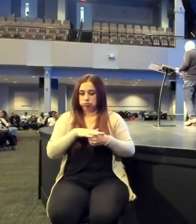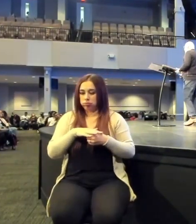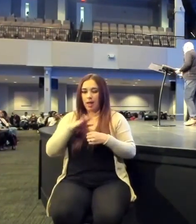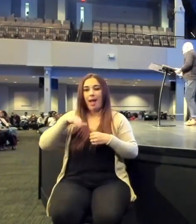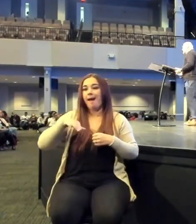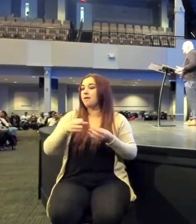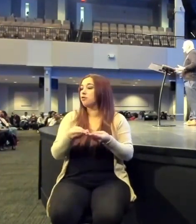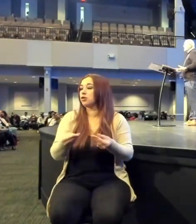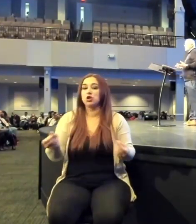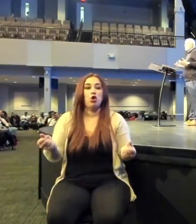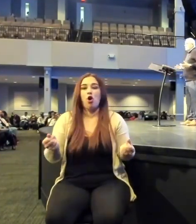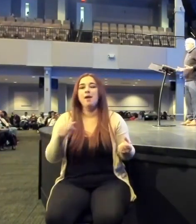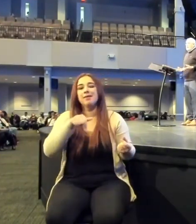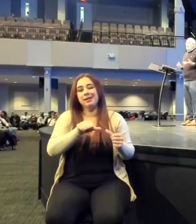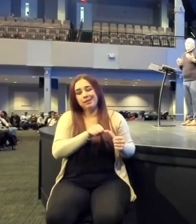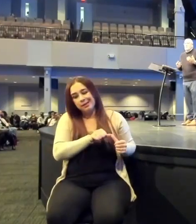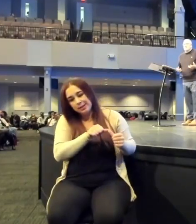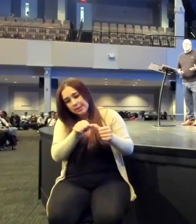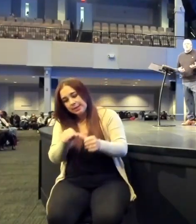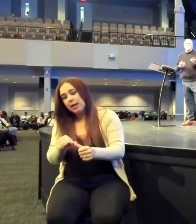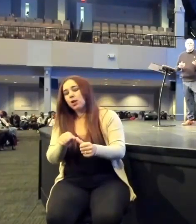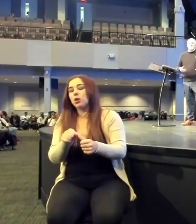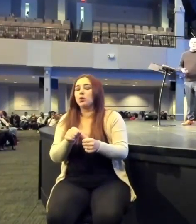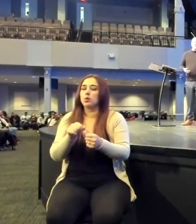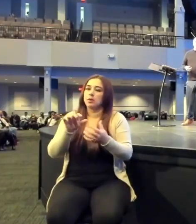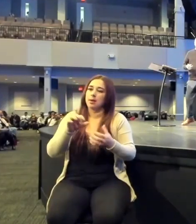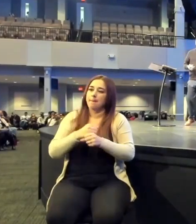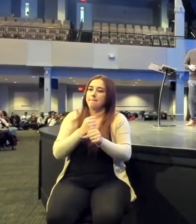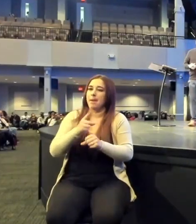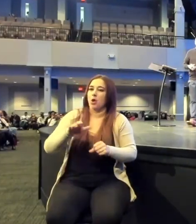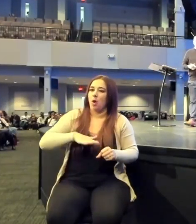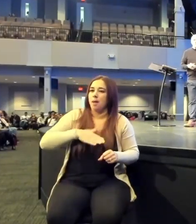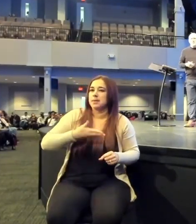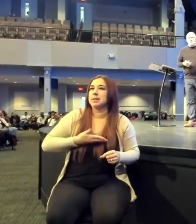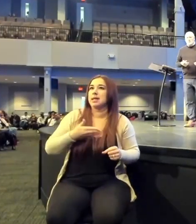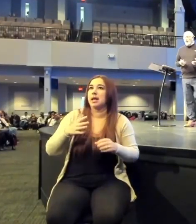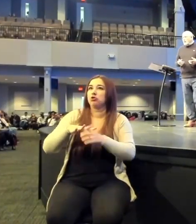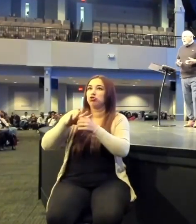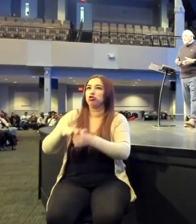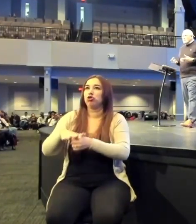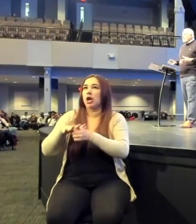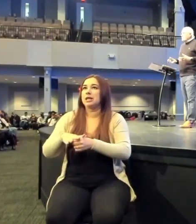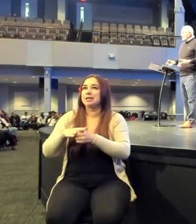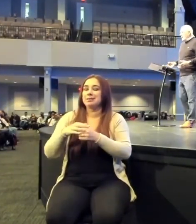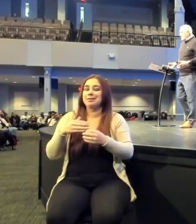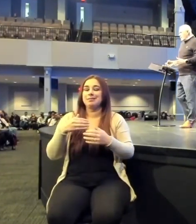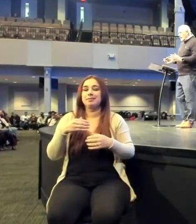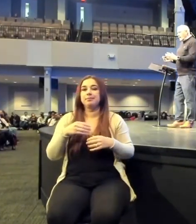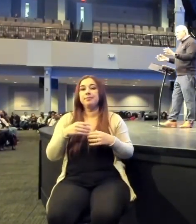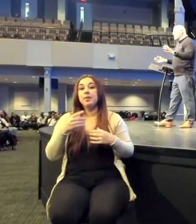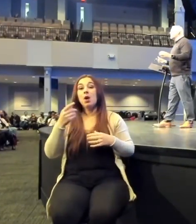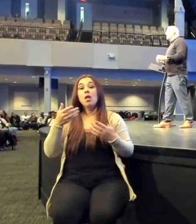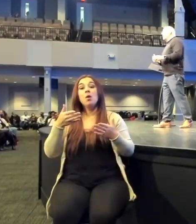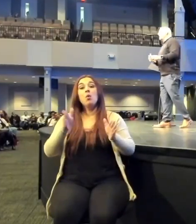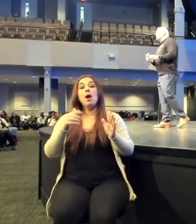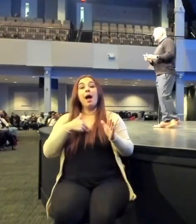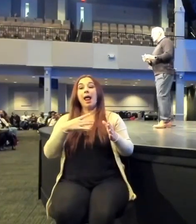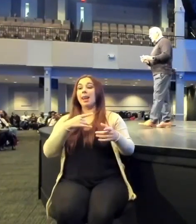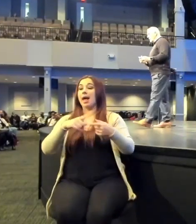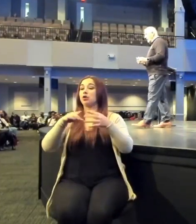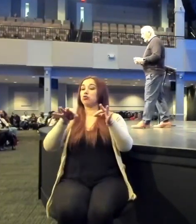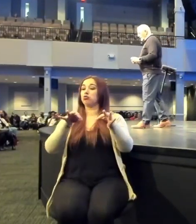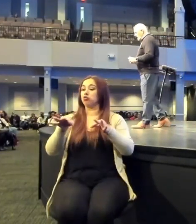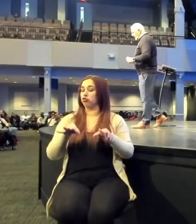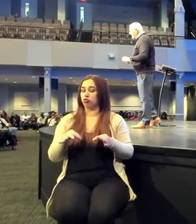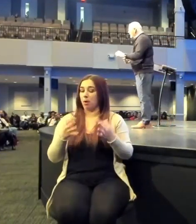resolved them. And so they continue to plague you and distress you, even at the most inopportune times. The way I like to describe it is this